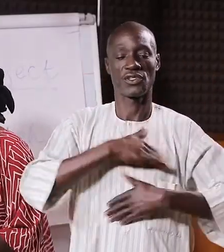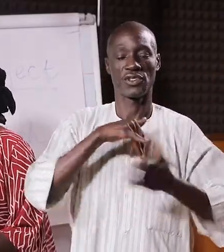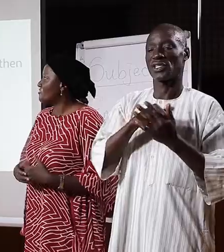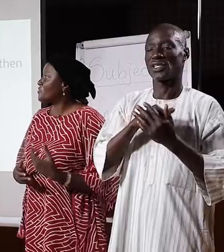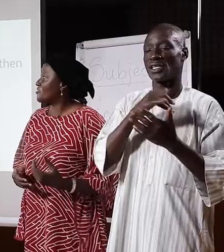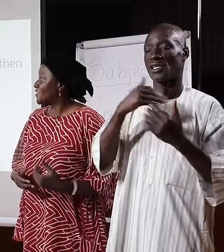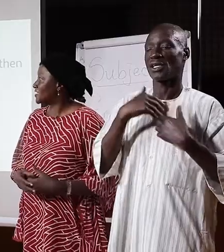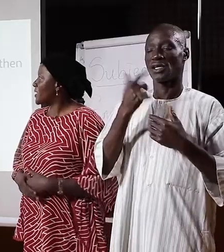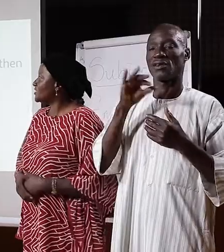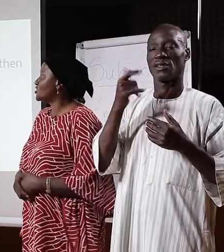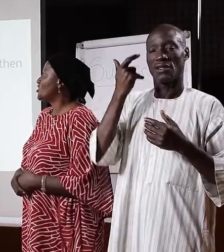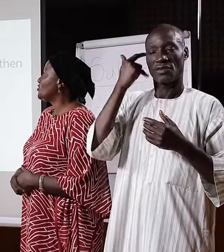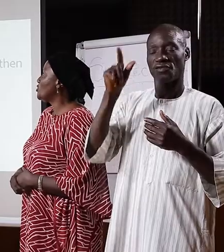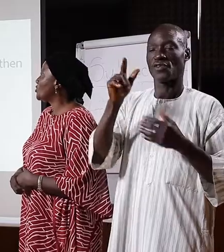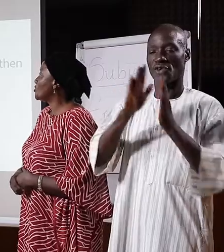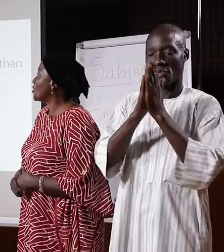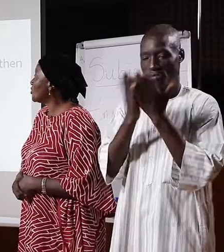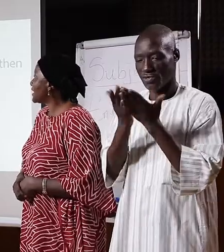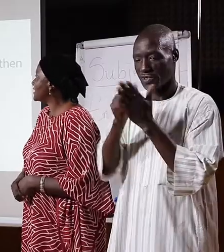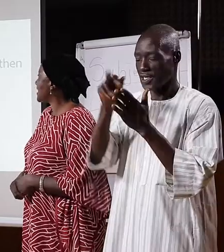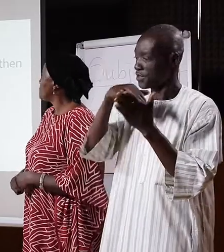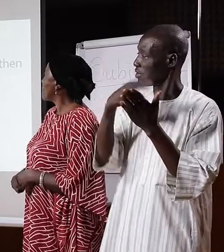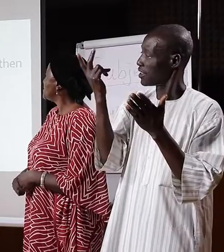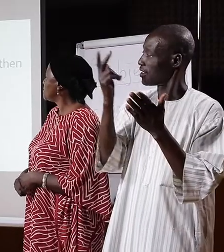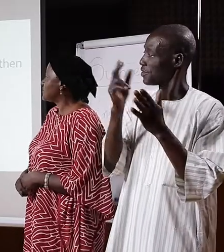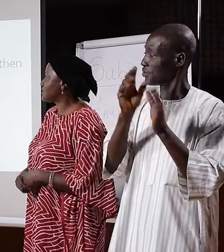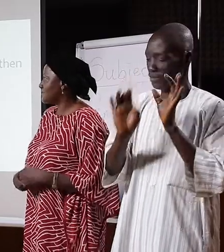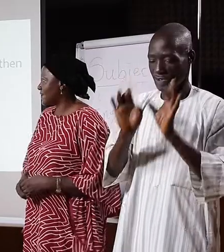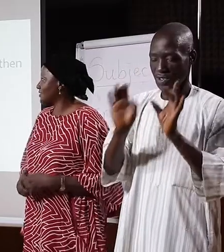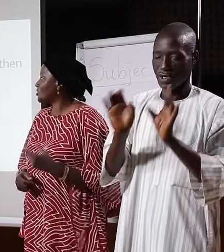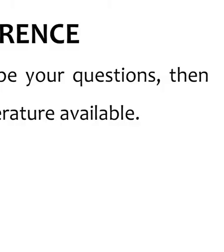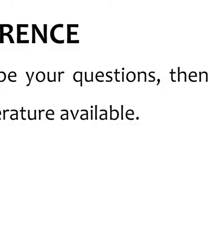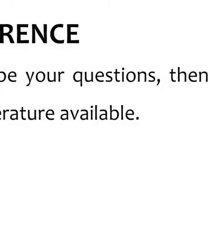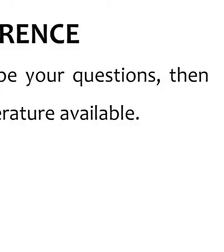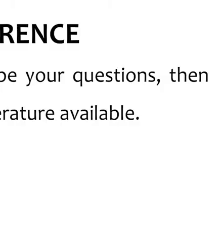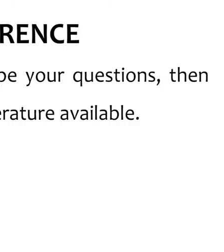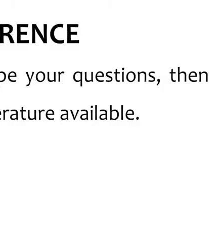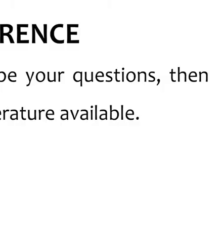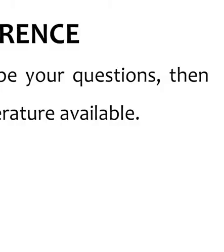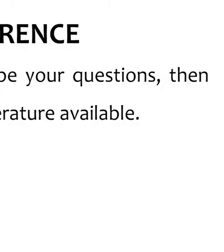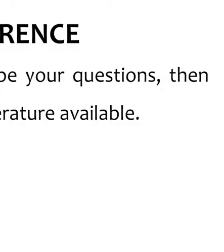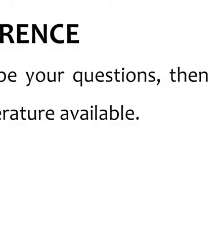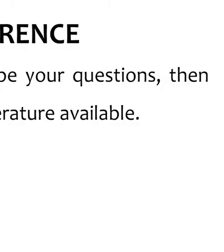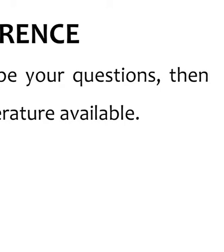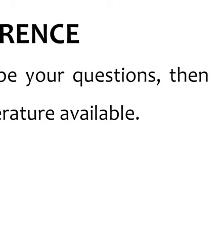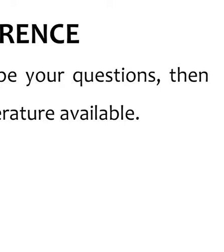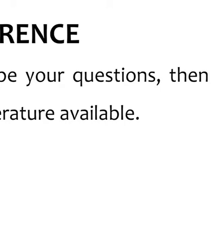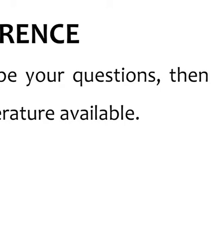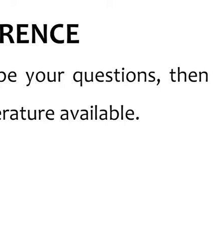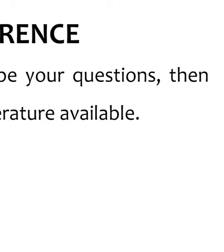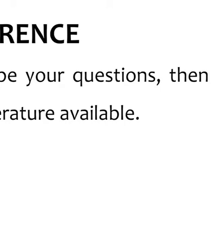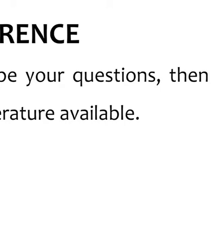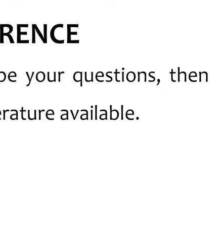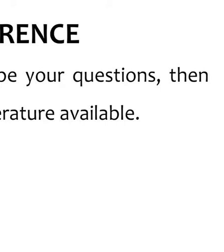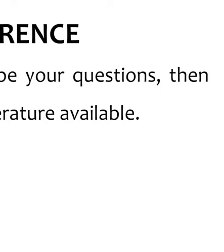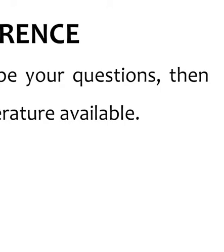fun. For reference, please, you Google and type your questions, then study the different literature available depending